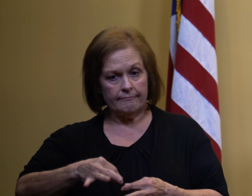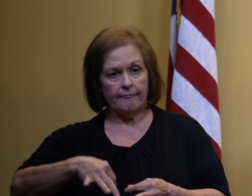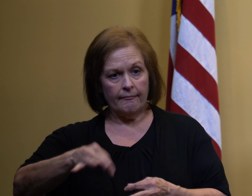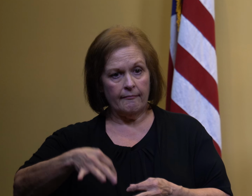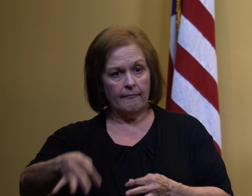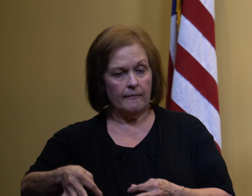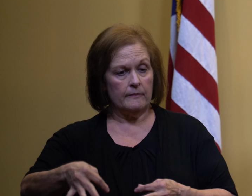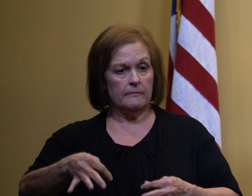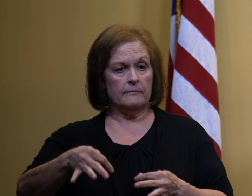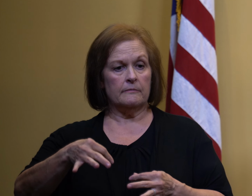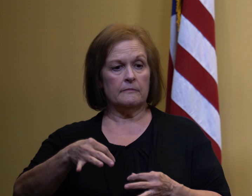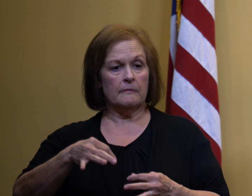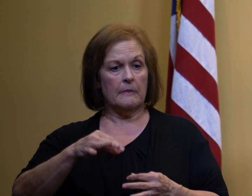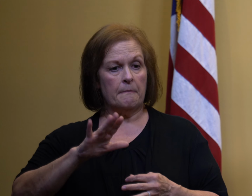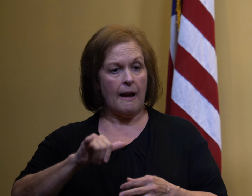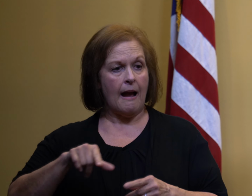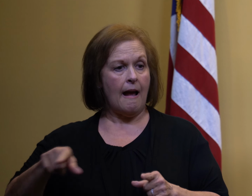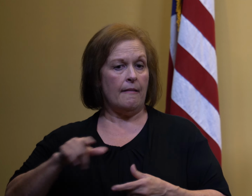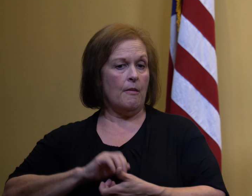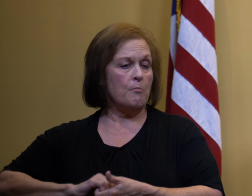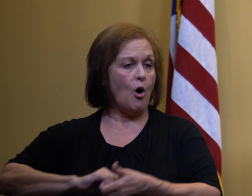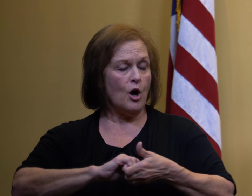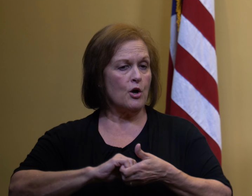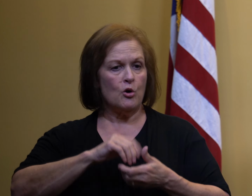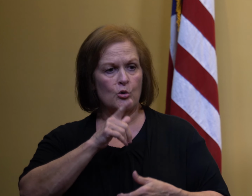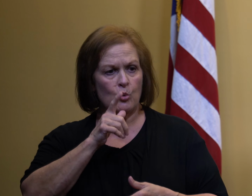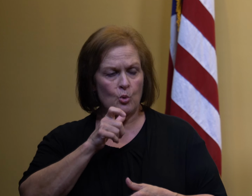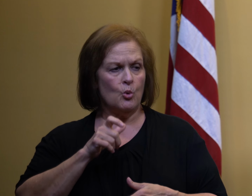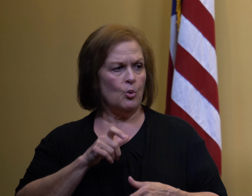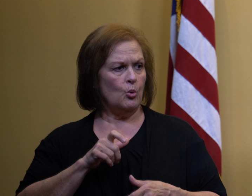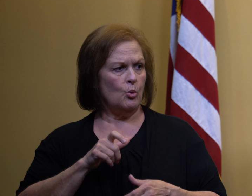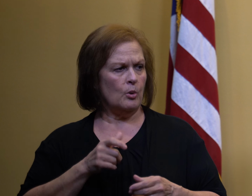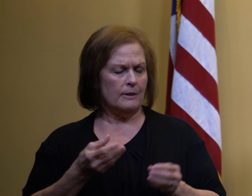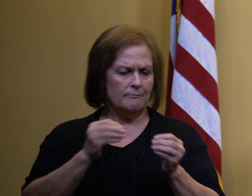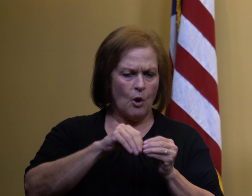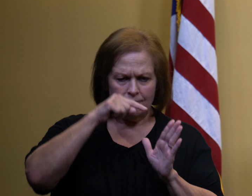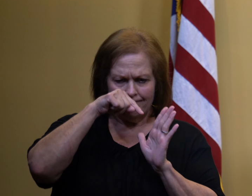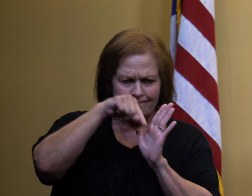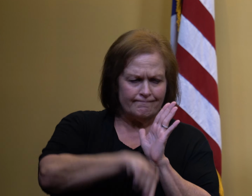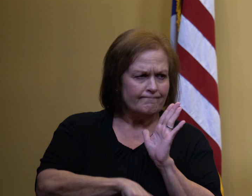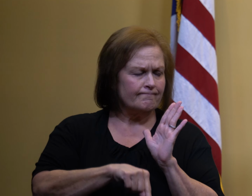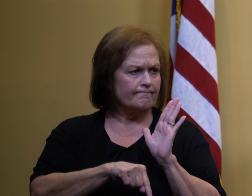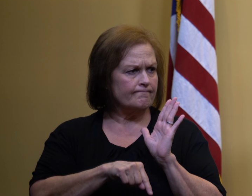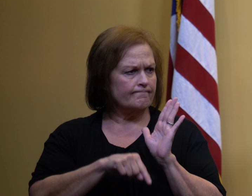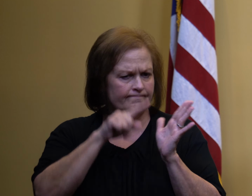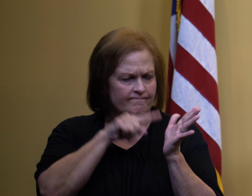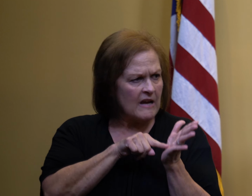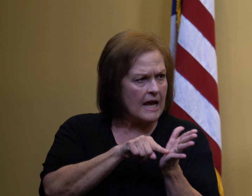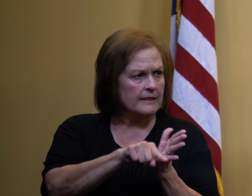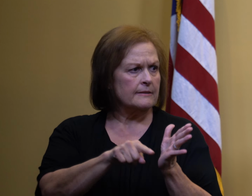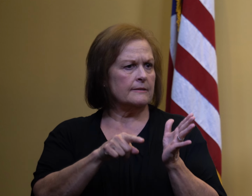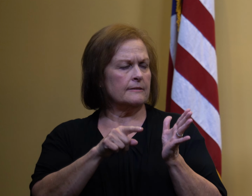delays by the entity, by the partner, who has taken a deeper dive to spend more time in the community, spend